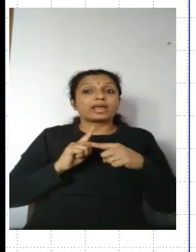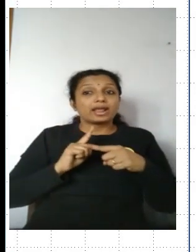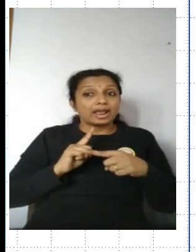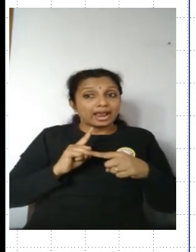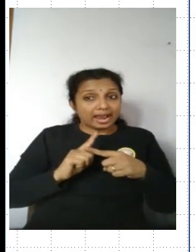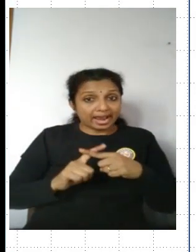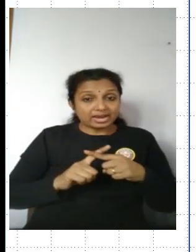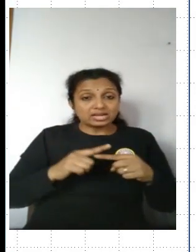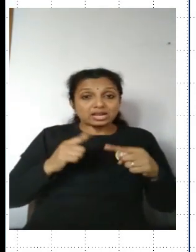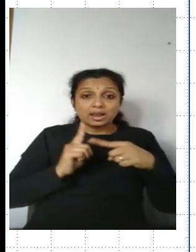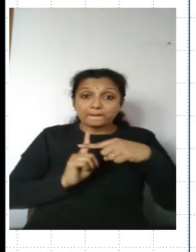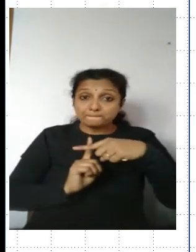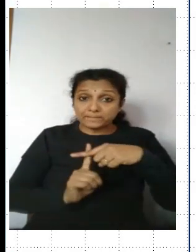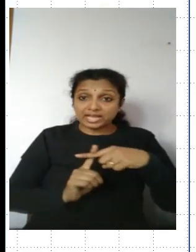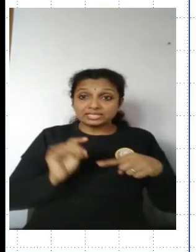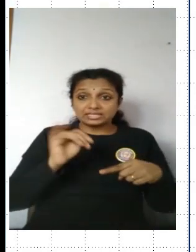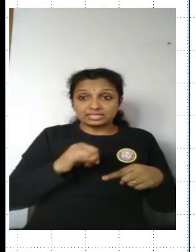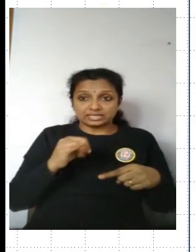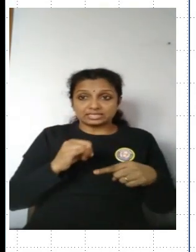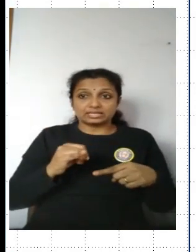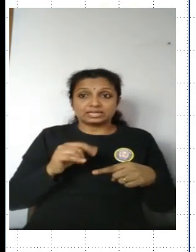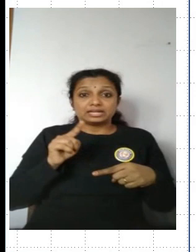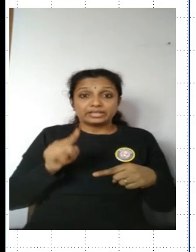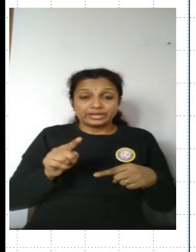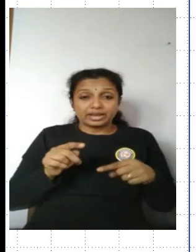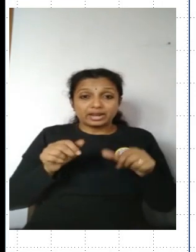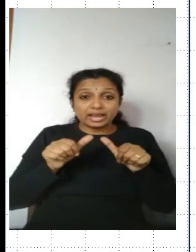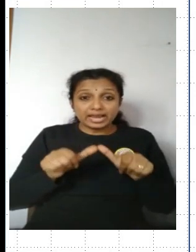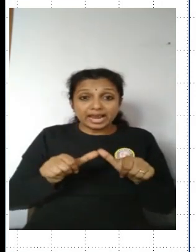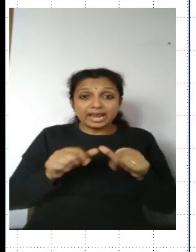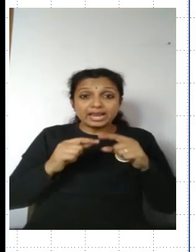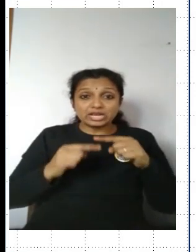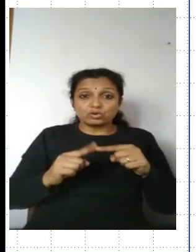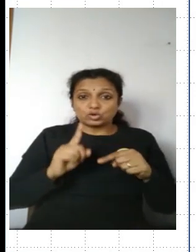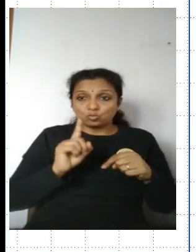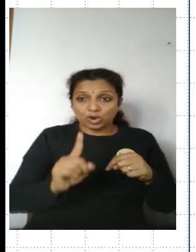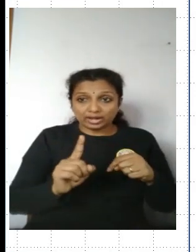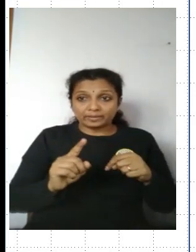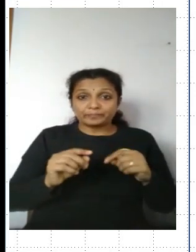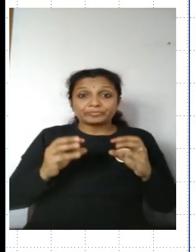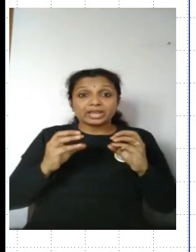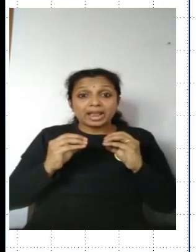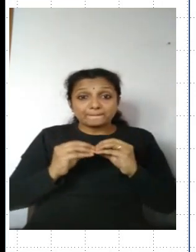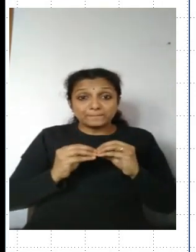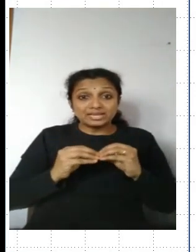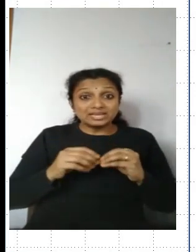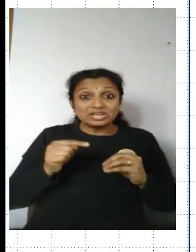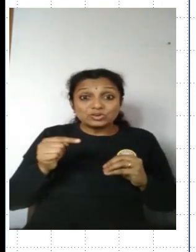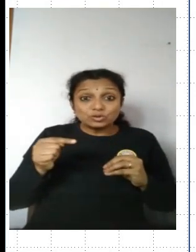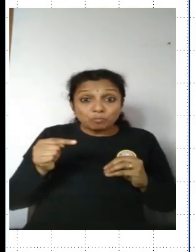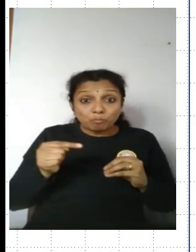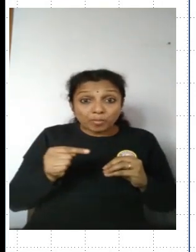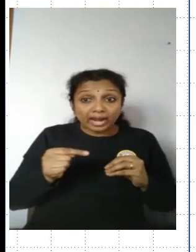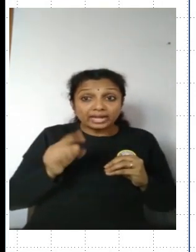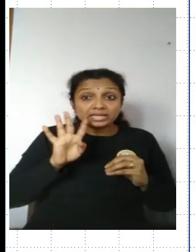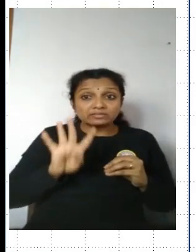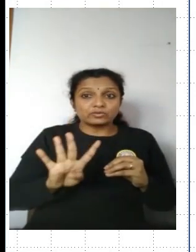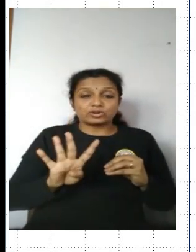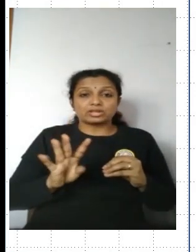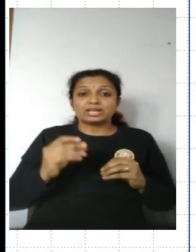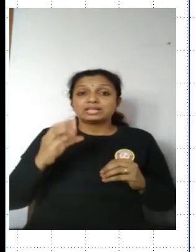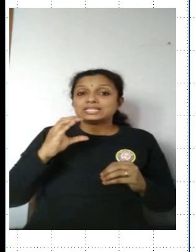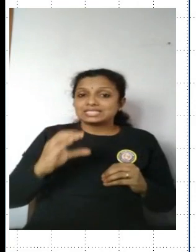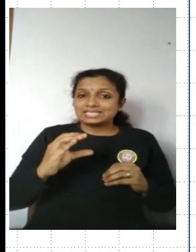x plus 6 is equal to 0. Here is a is equal to 1, b is equal to minus 4, c is equal